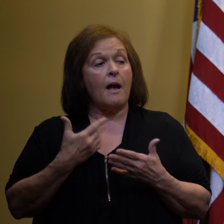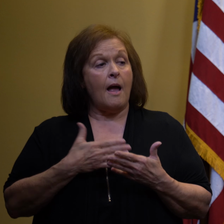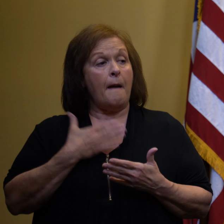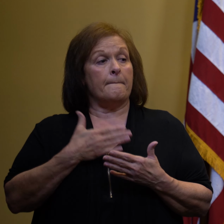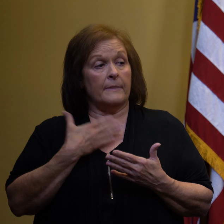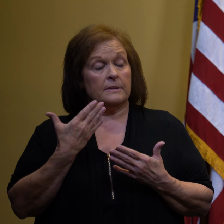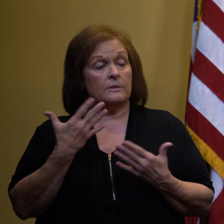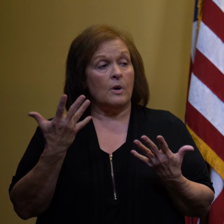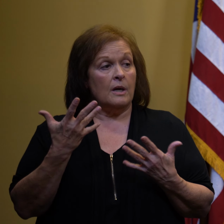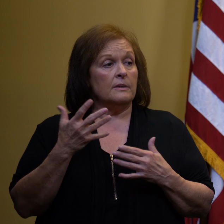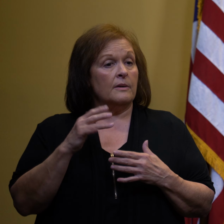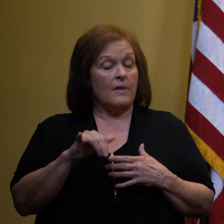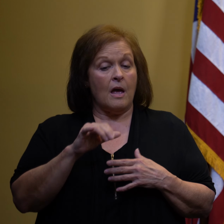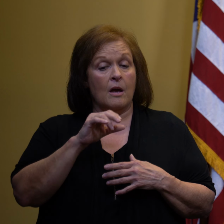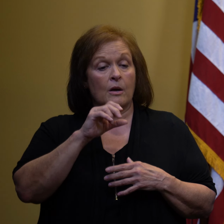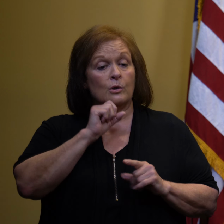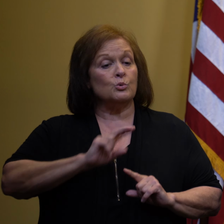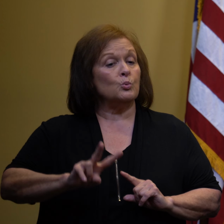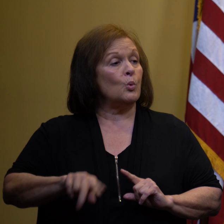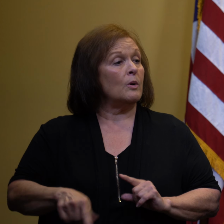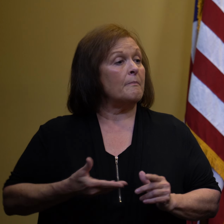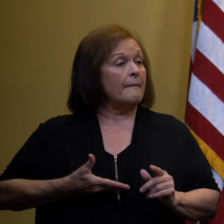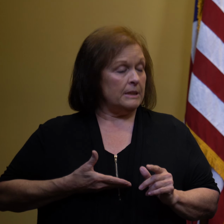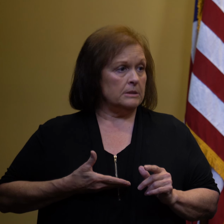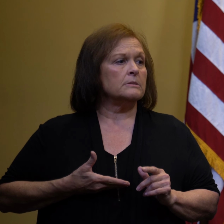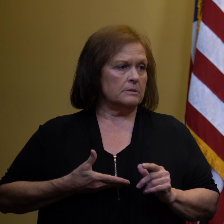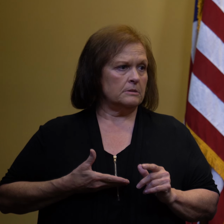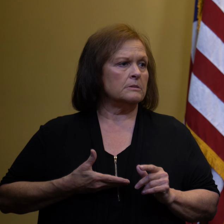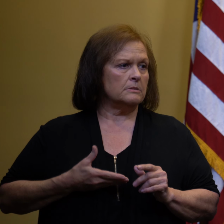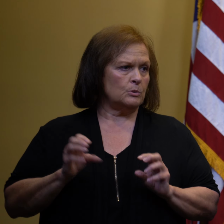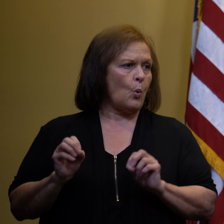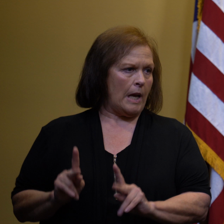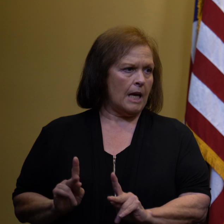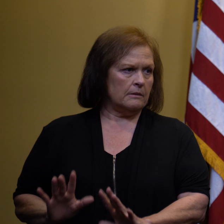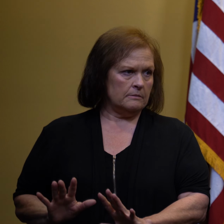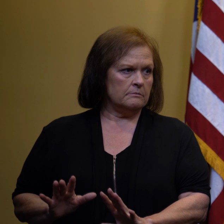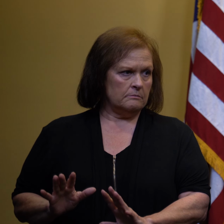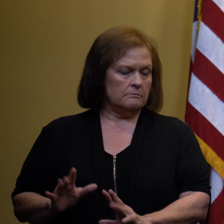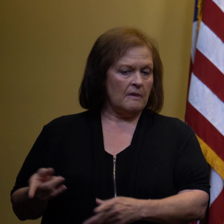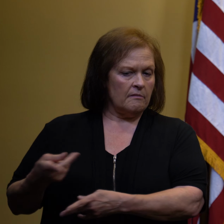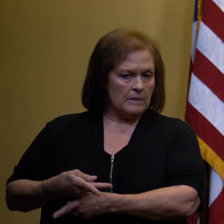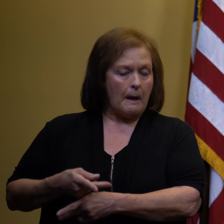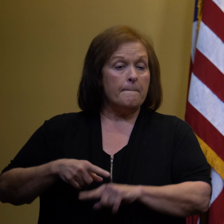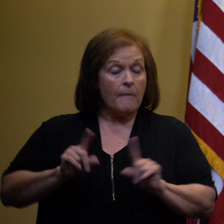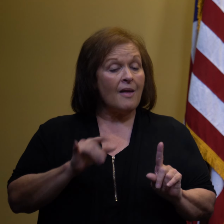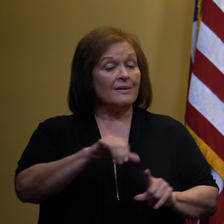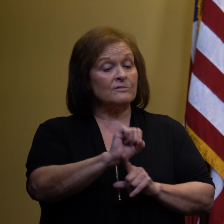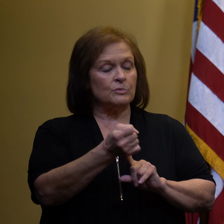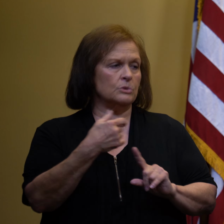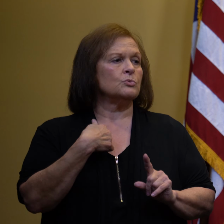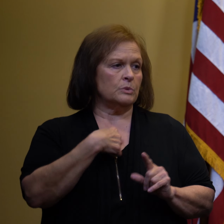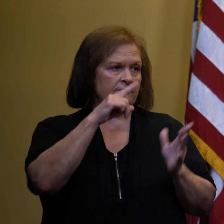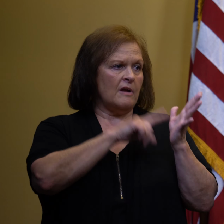say, is that the 2-year-old is in good care, but definitely under investigation, and